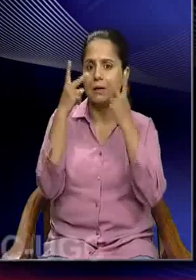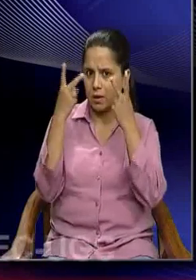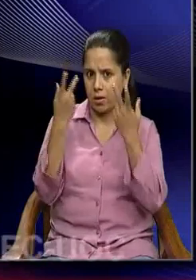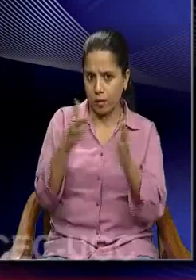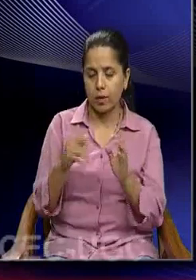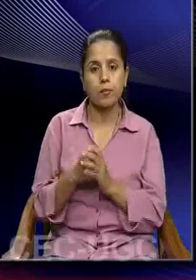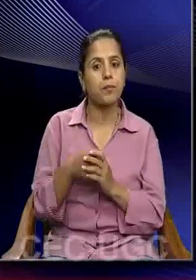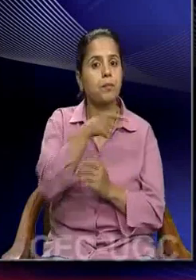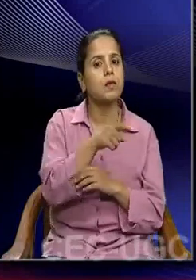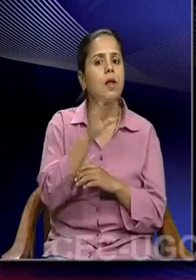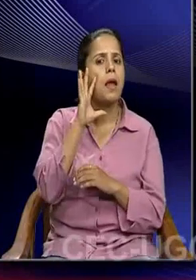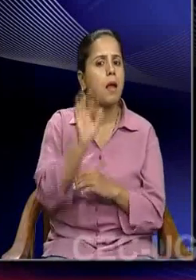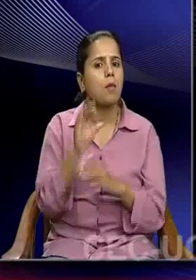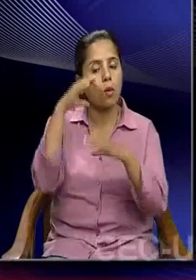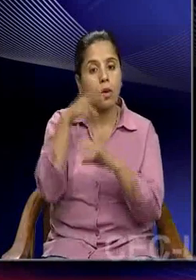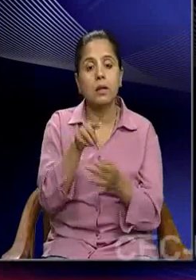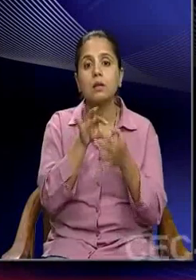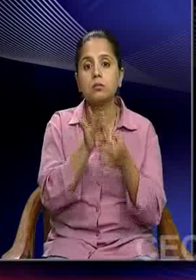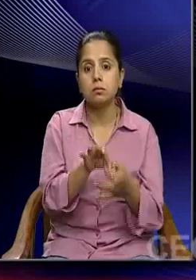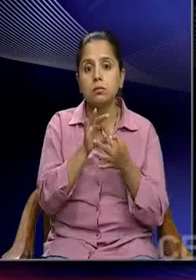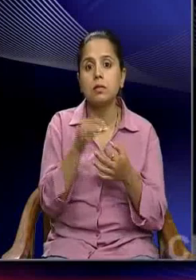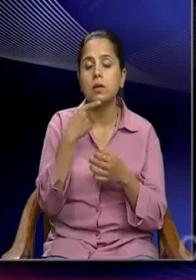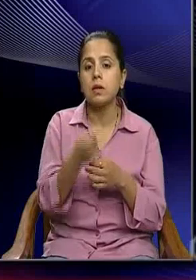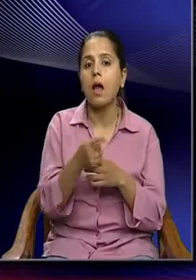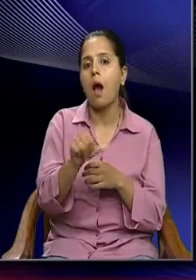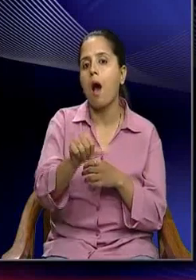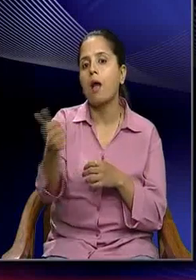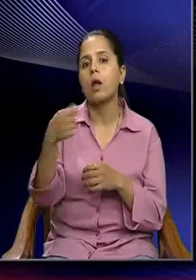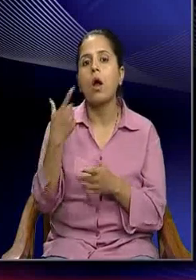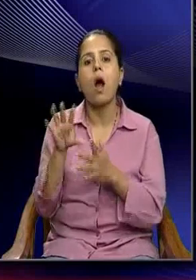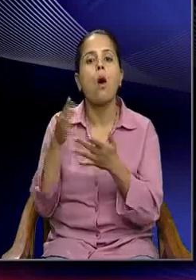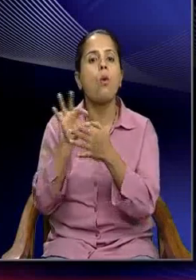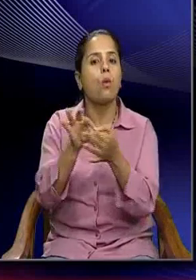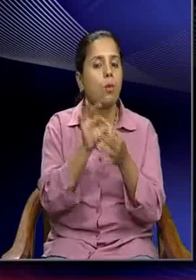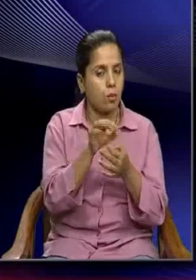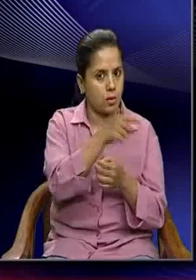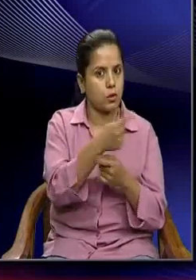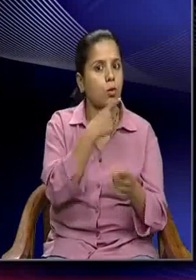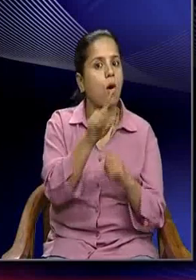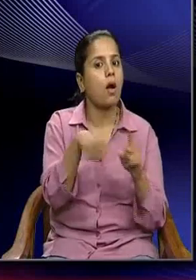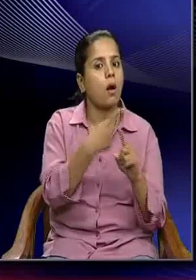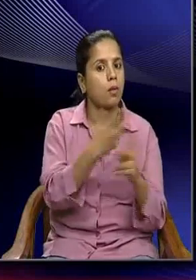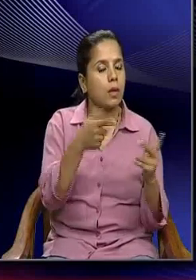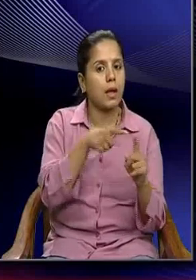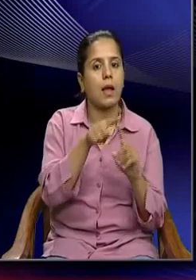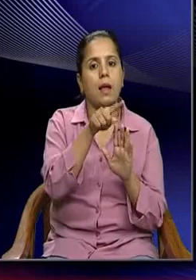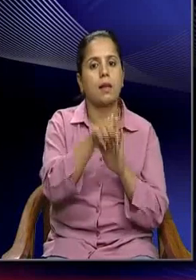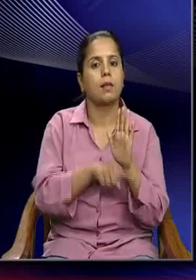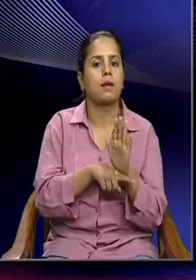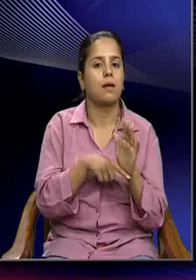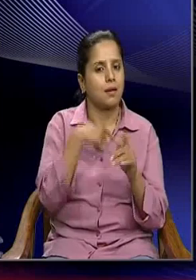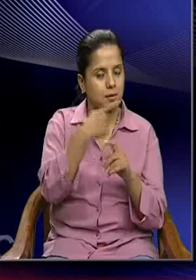it emphasizes our relationship with the other, and therefore it talks about the ethical